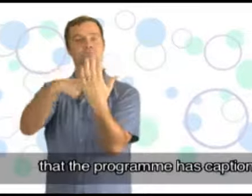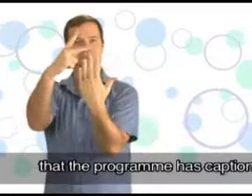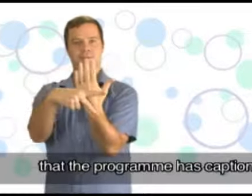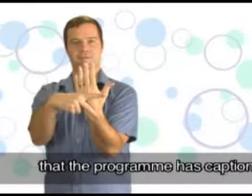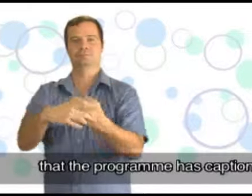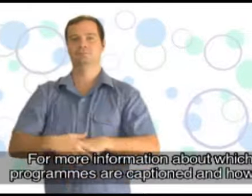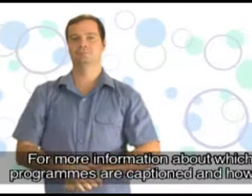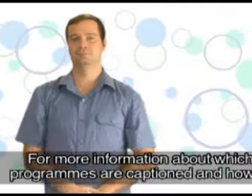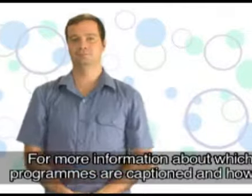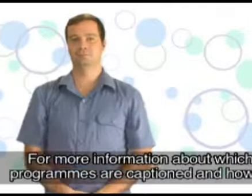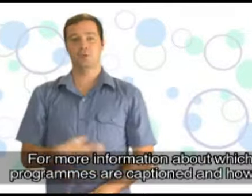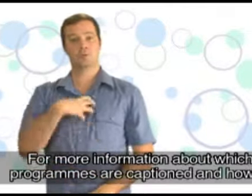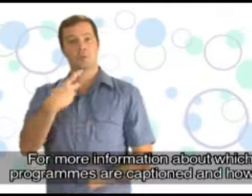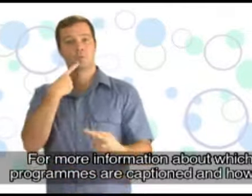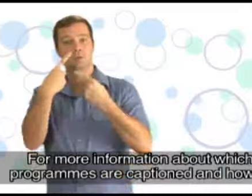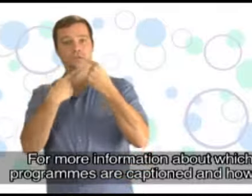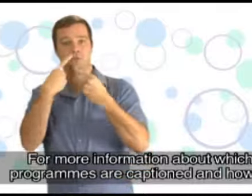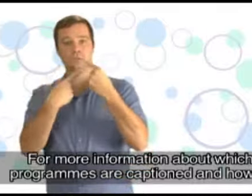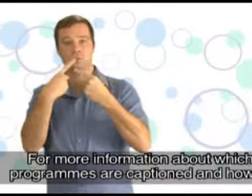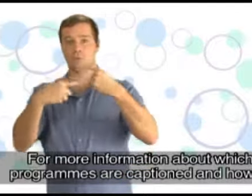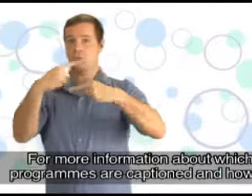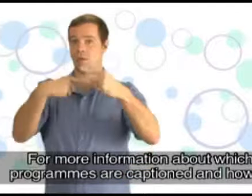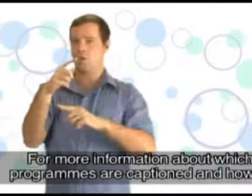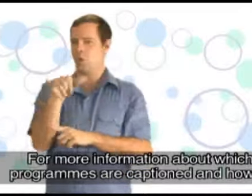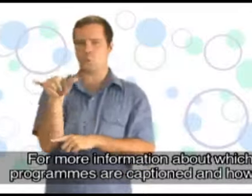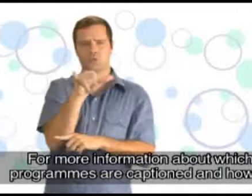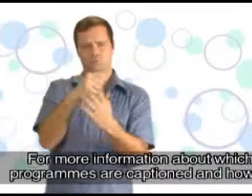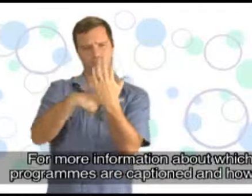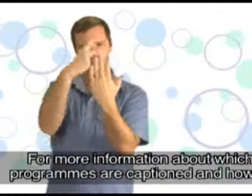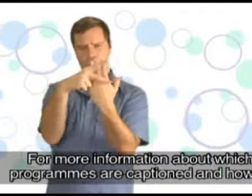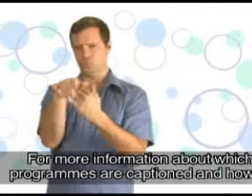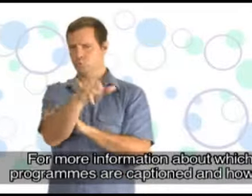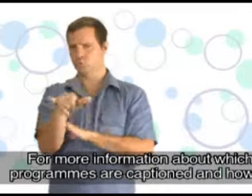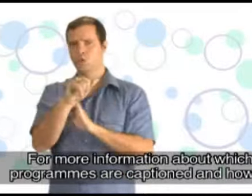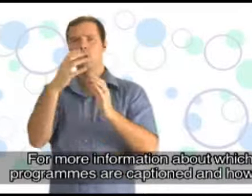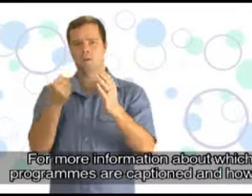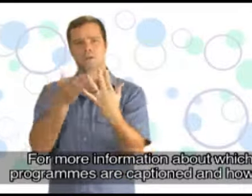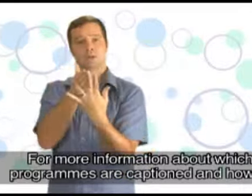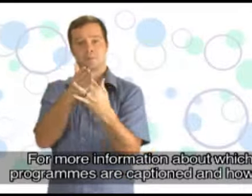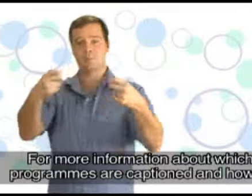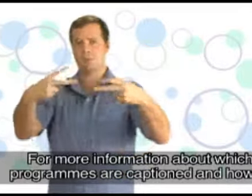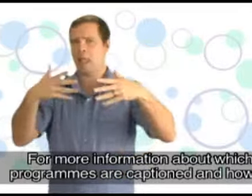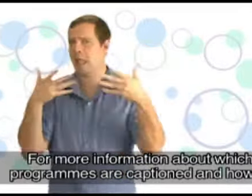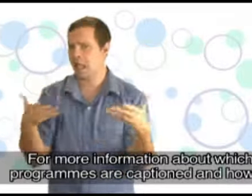that the program has captions. For more information about which programs are captioned and how to